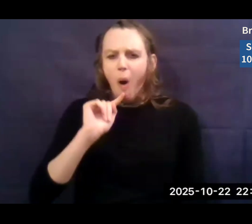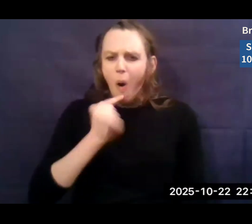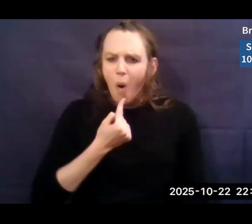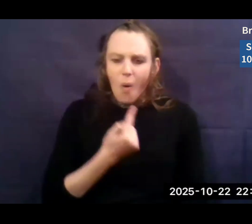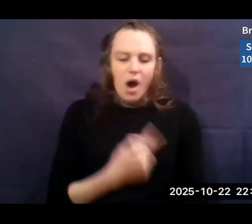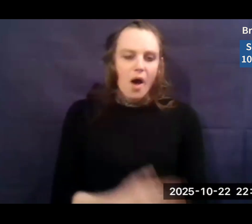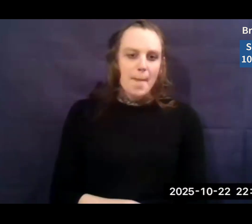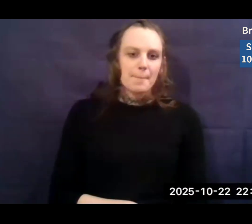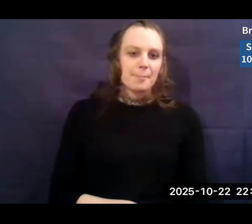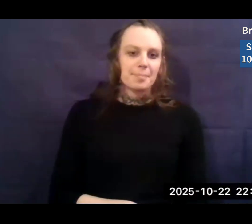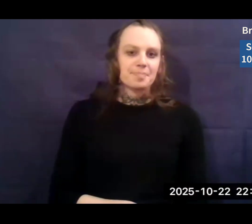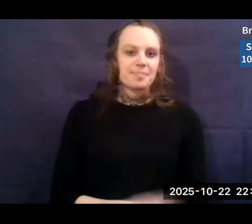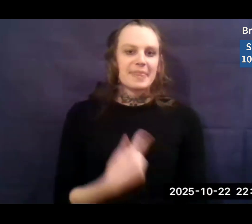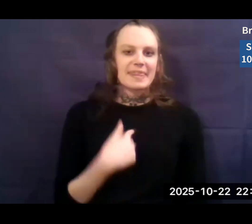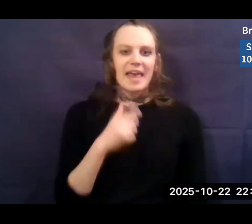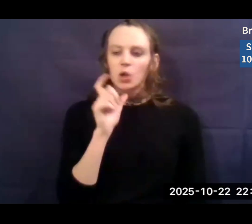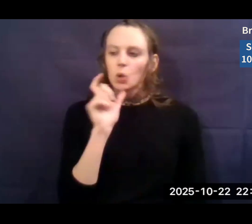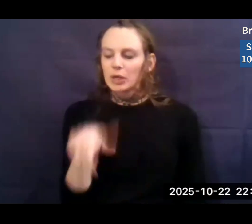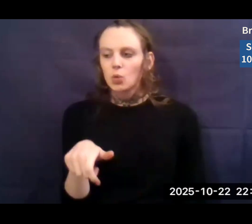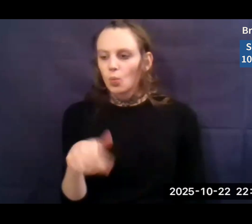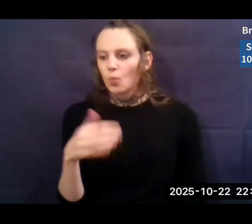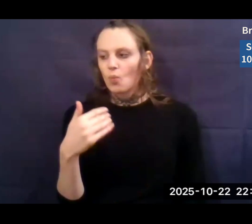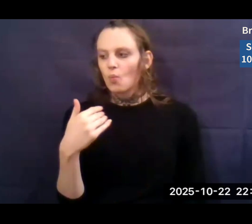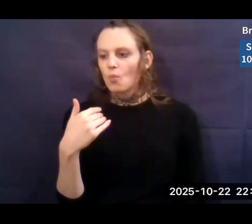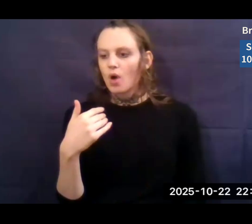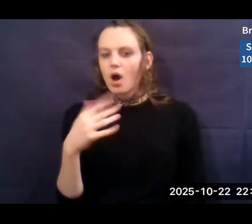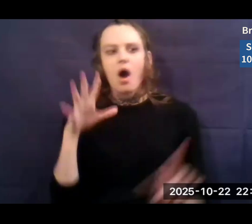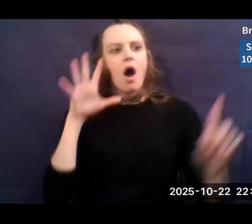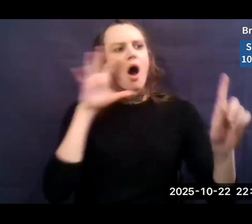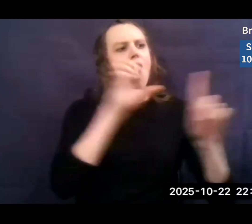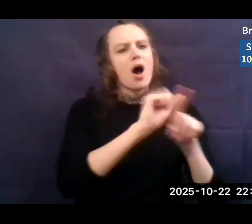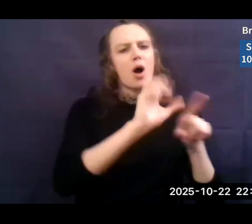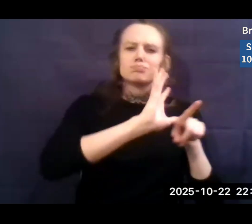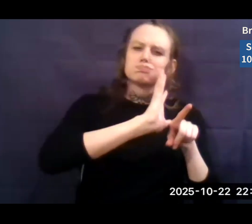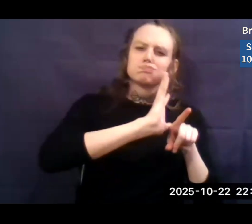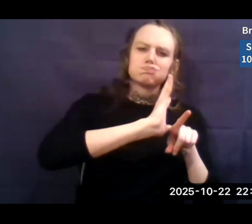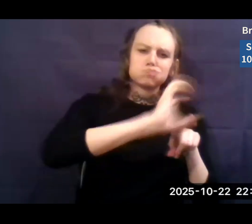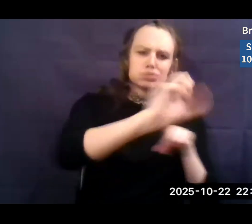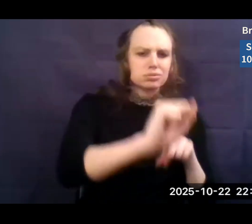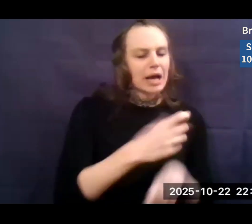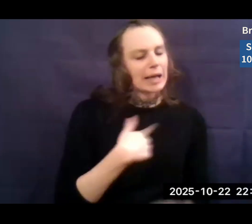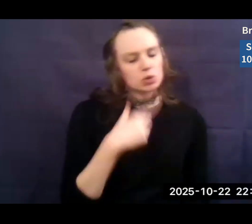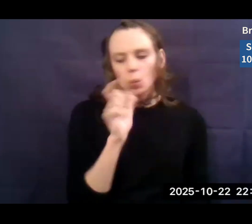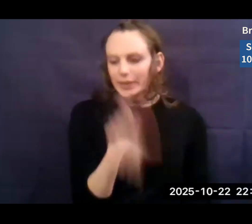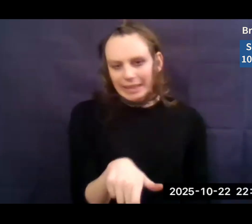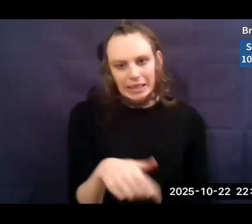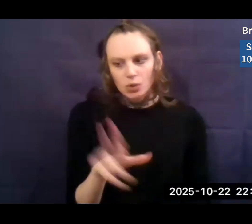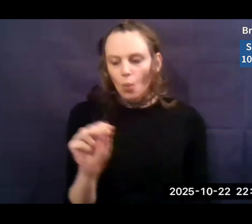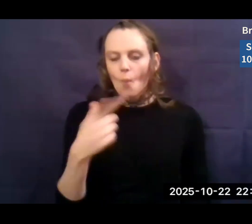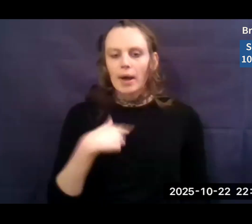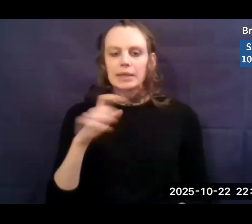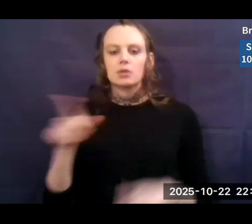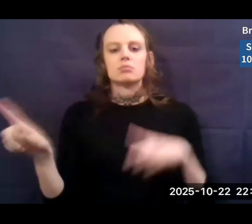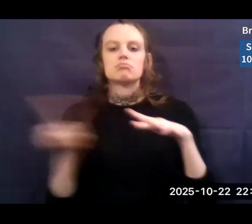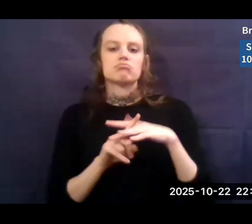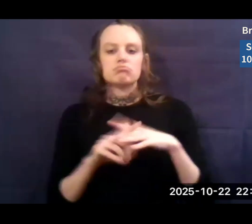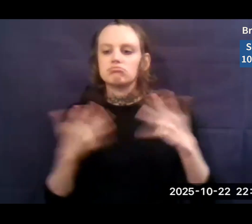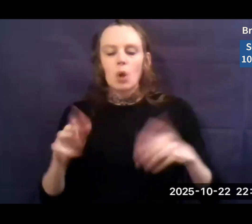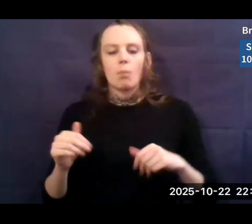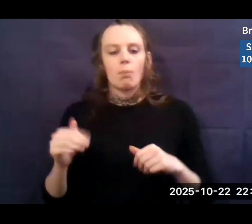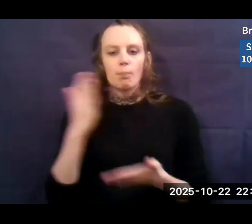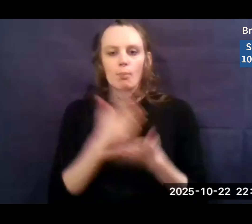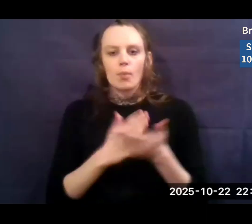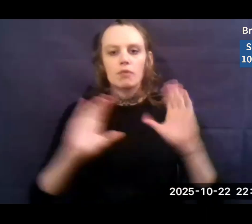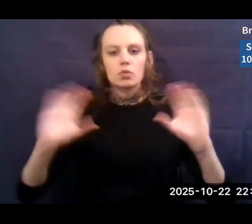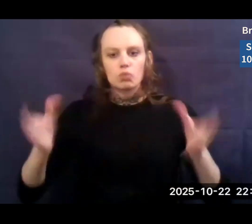to live up to anything. I just need to show up, be part of the group,